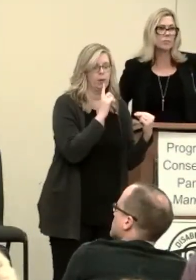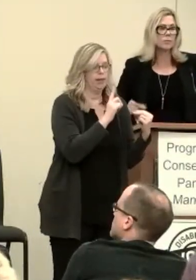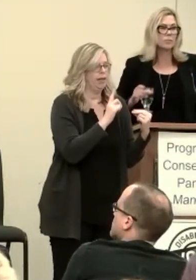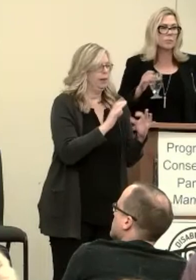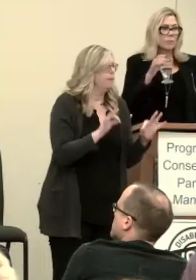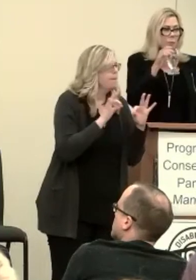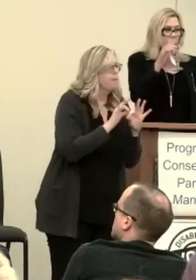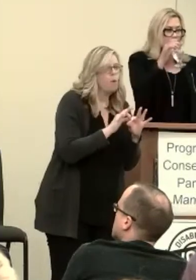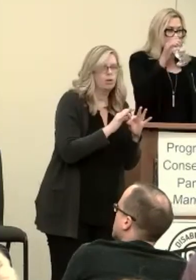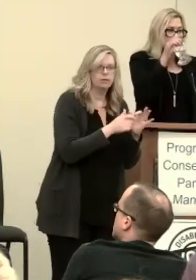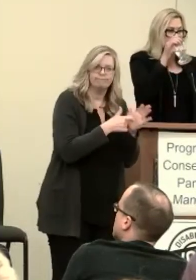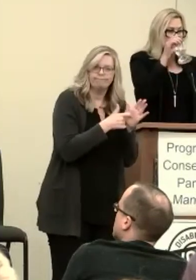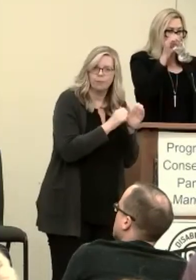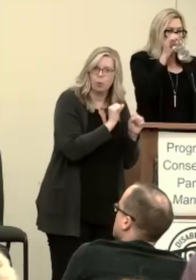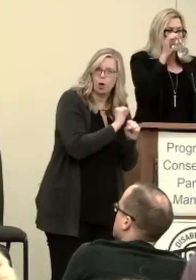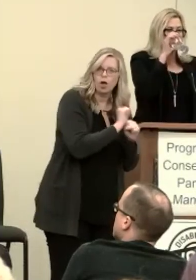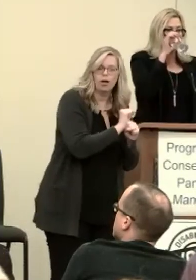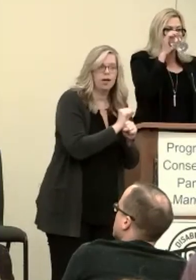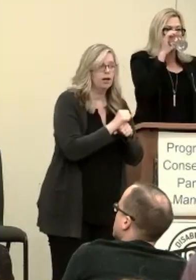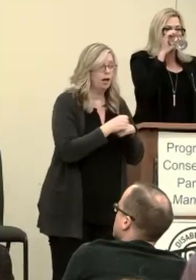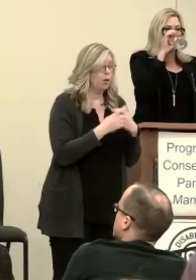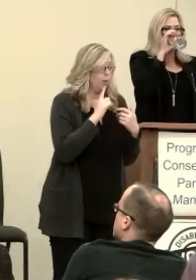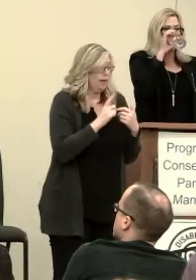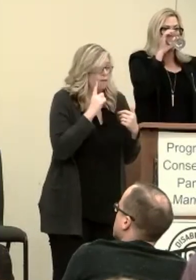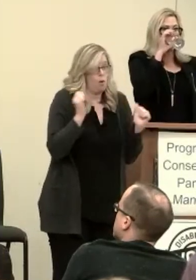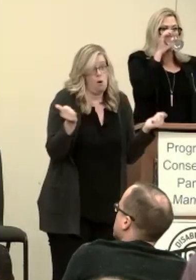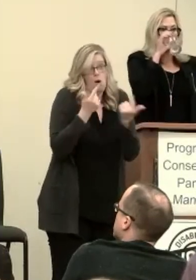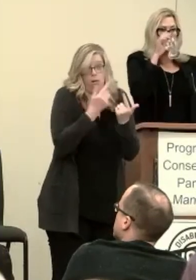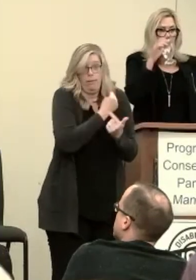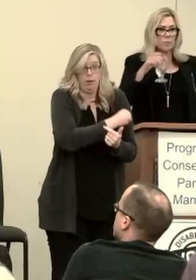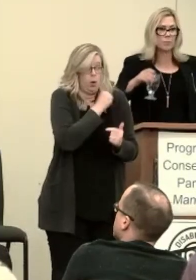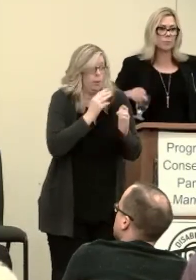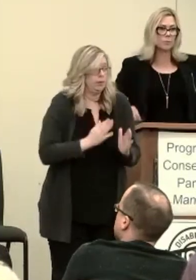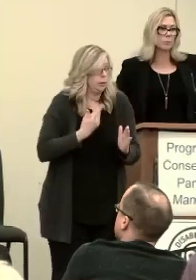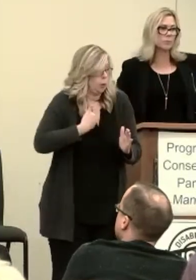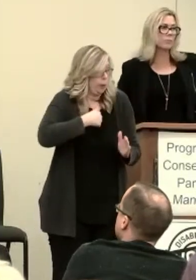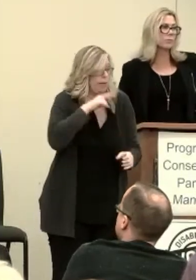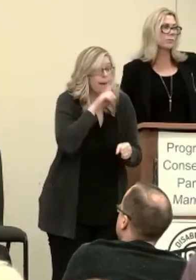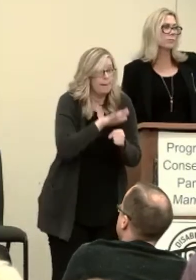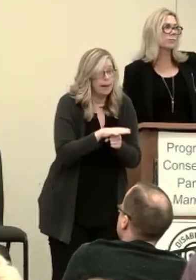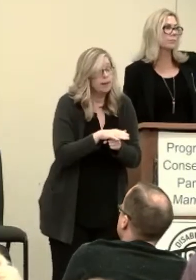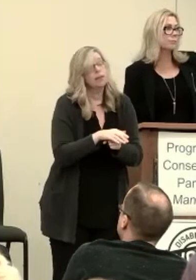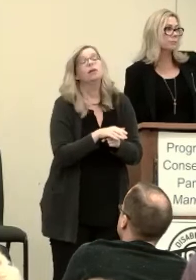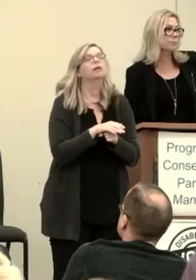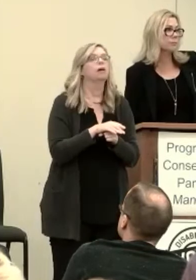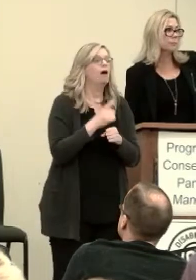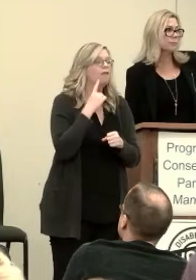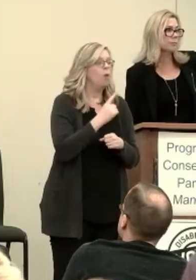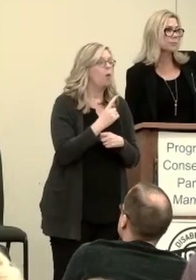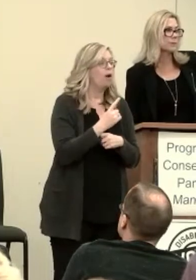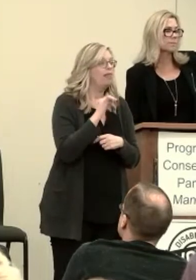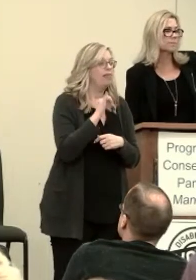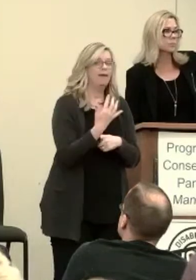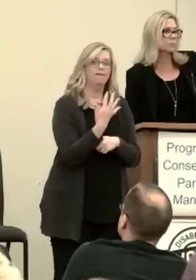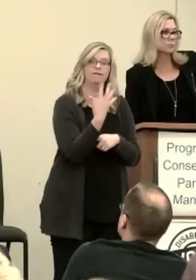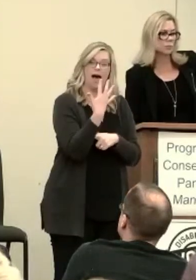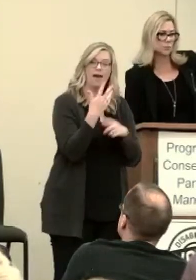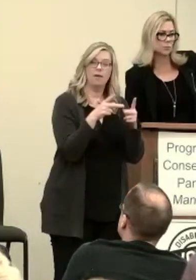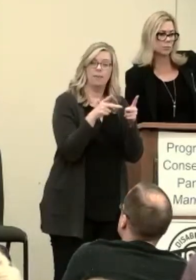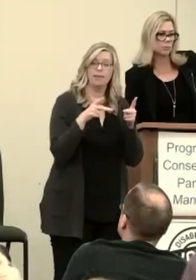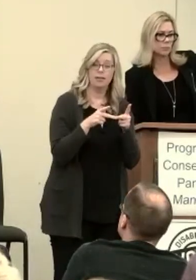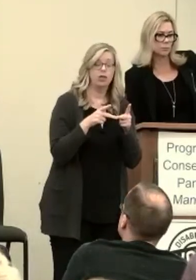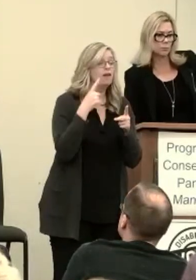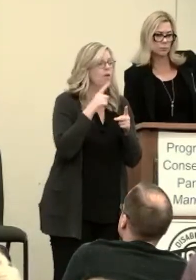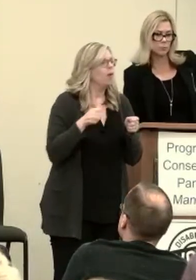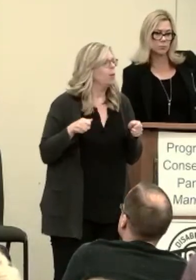critical work on behalf of all Manitobans, really. We are committed to the 5 positions for the